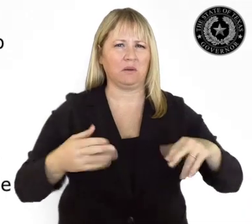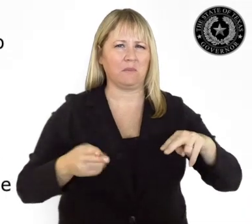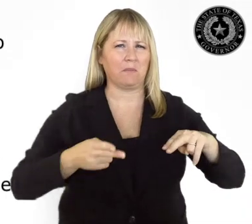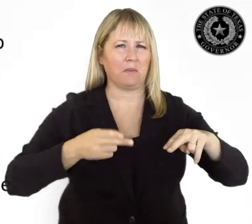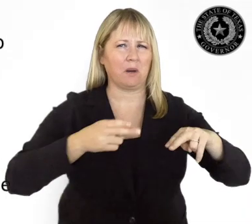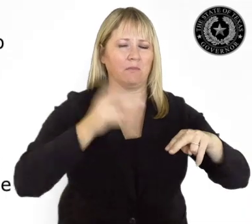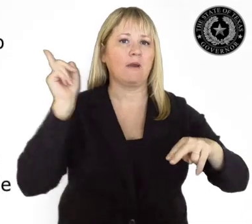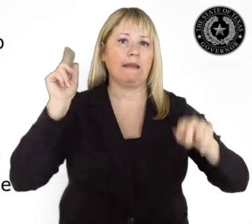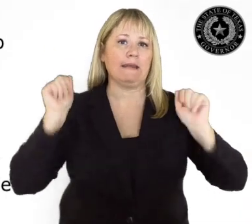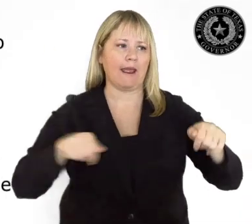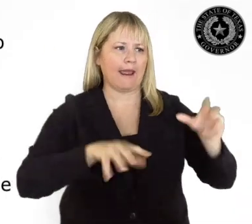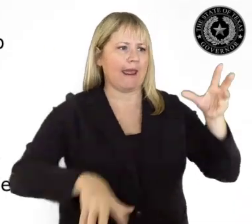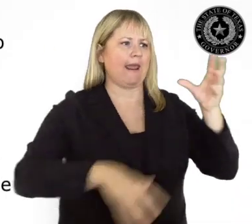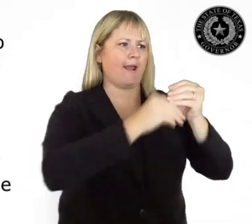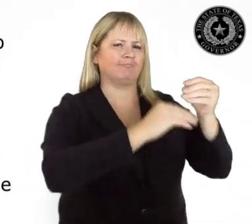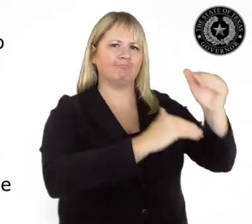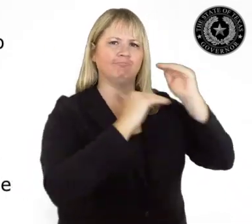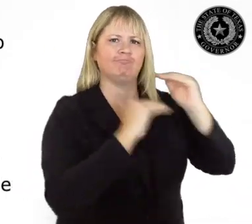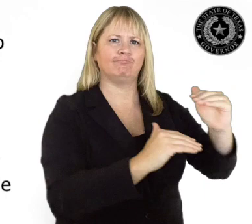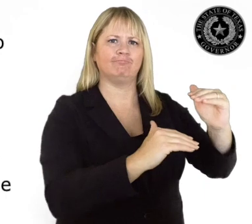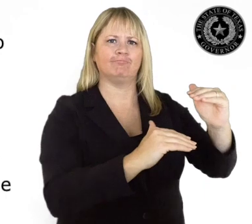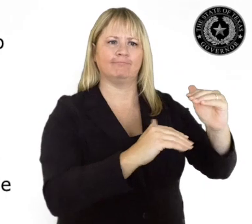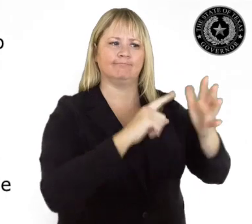not visit.